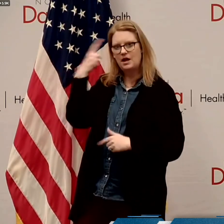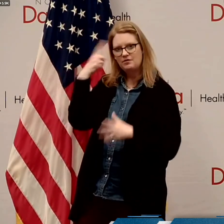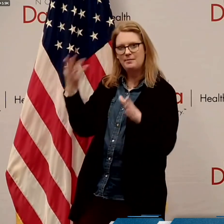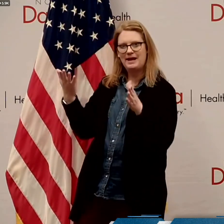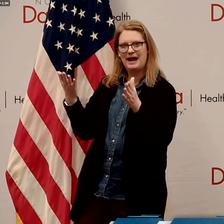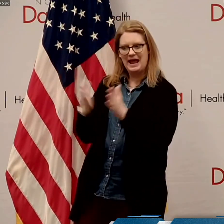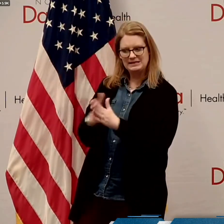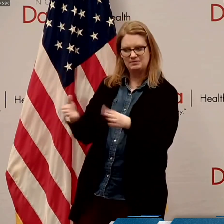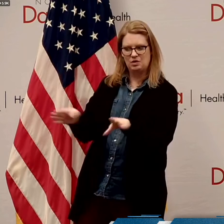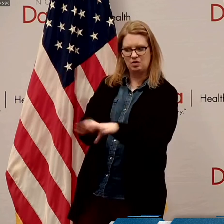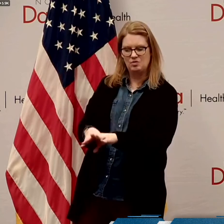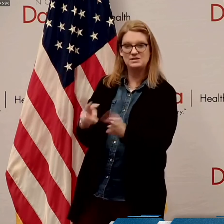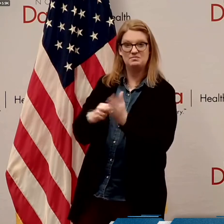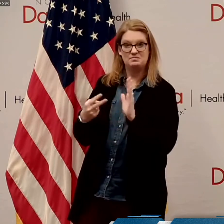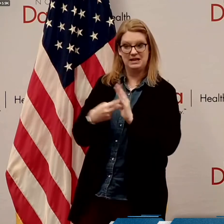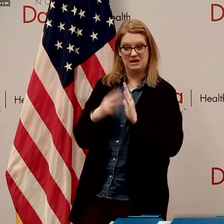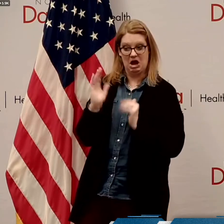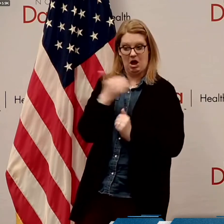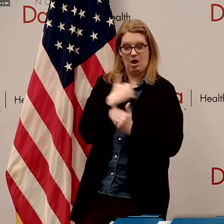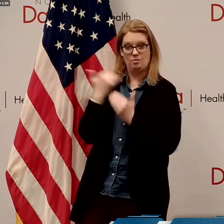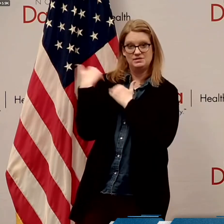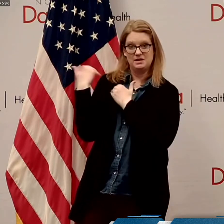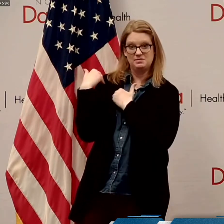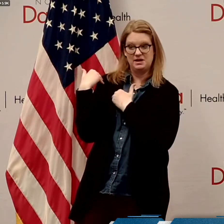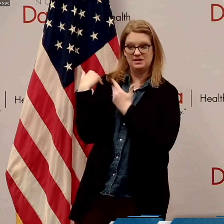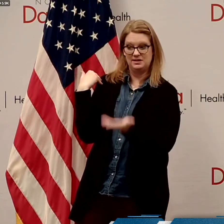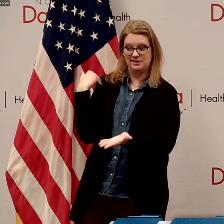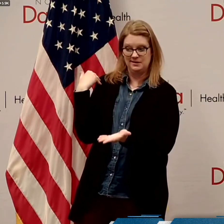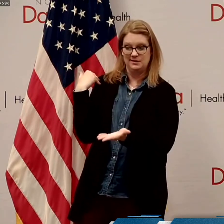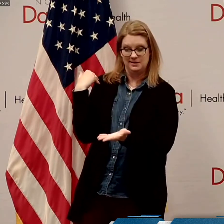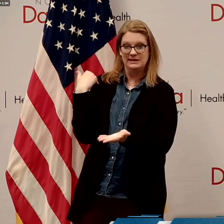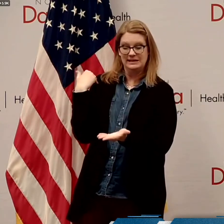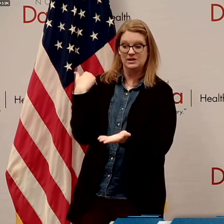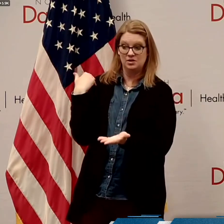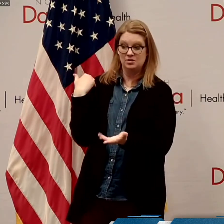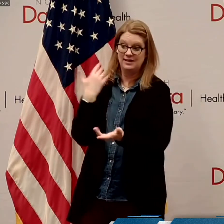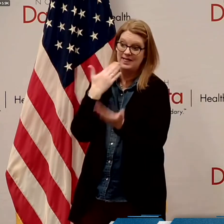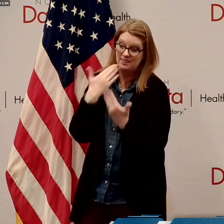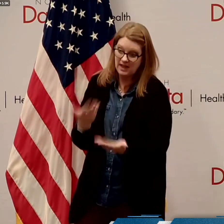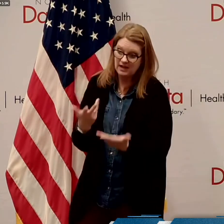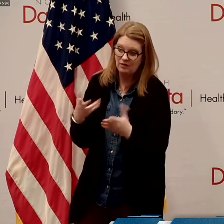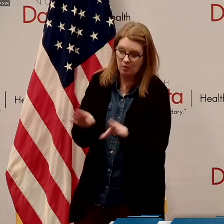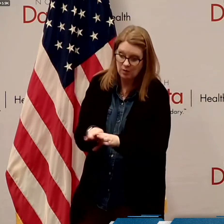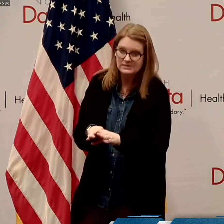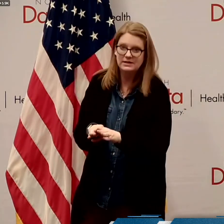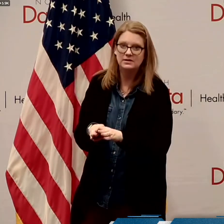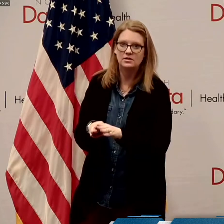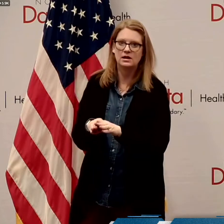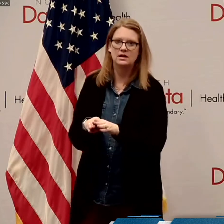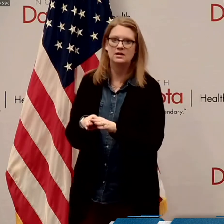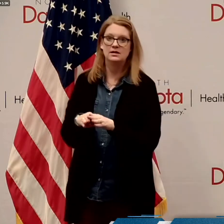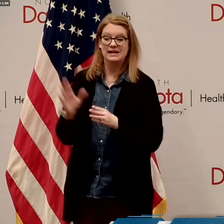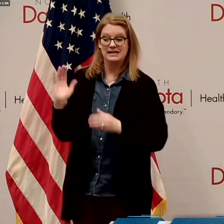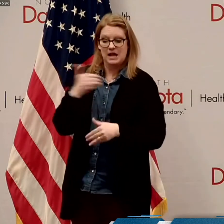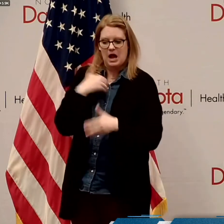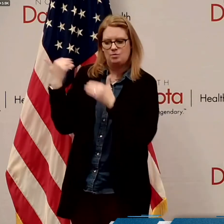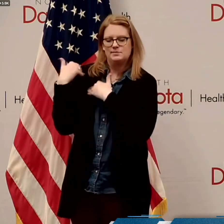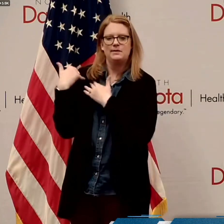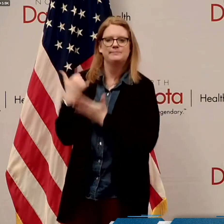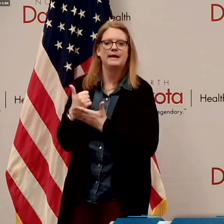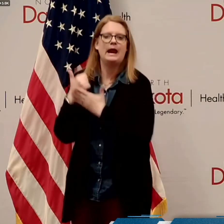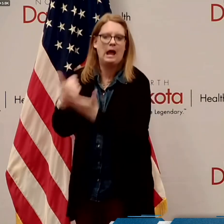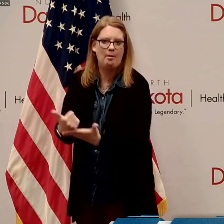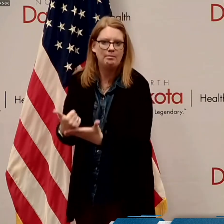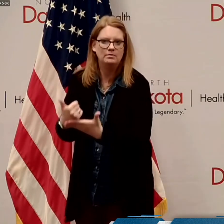extra responsibility to try to, as a way to say thank you for closing. Now we're going to try to help you get back